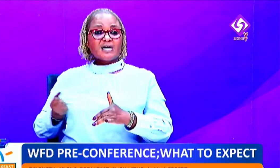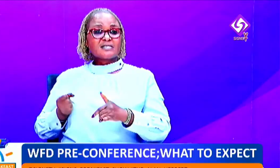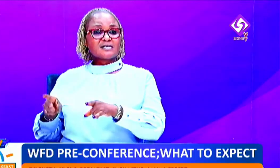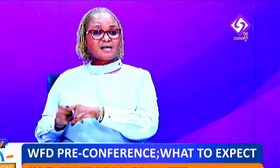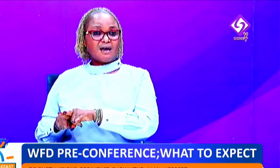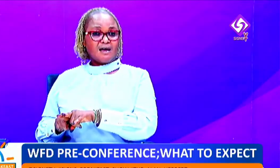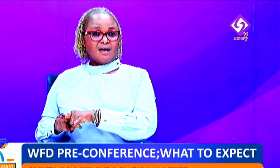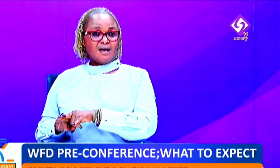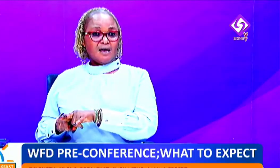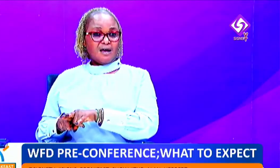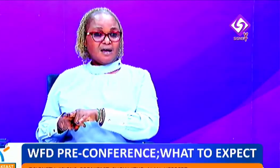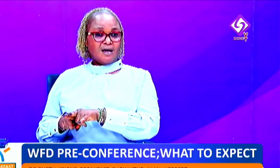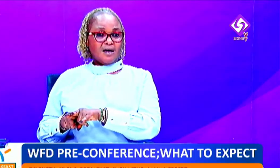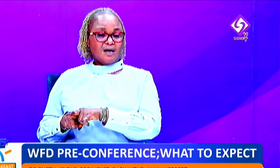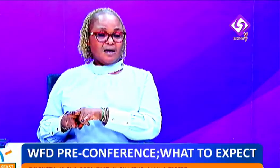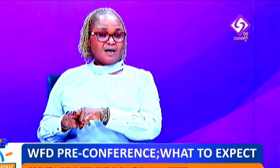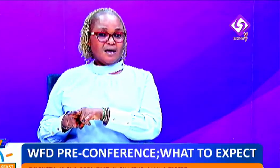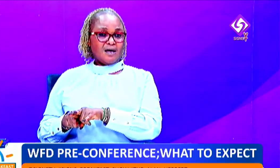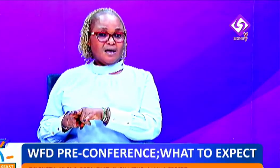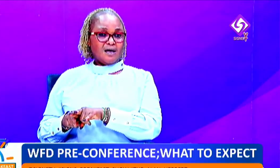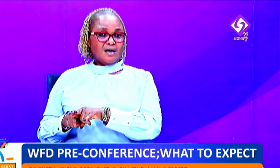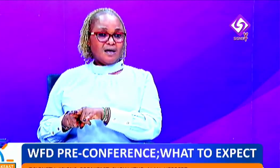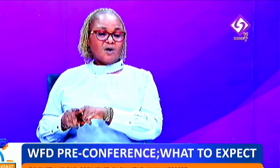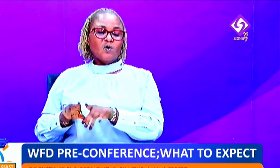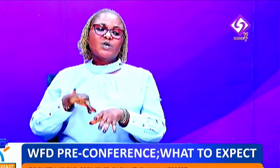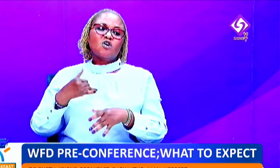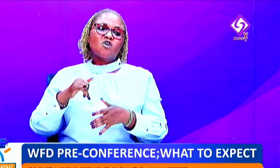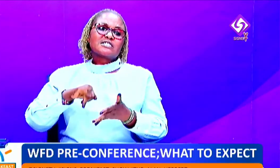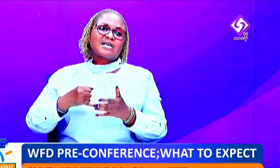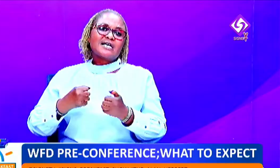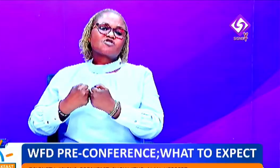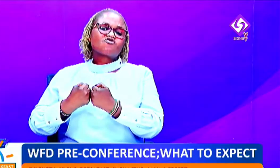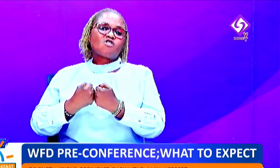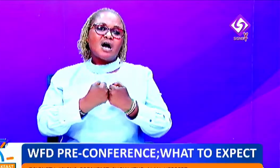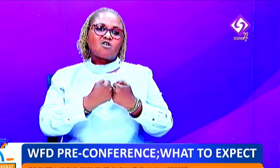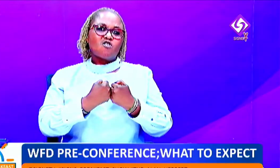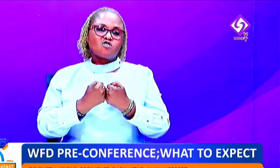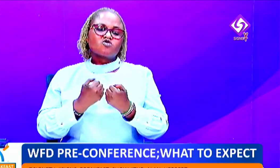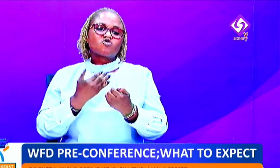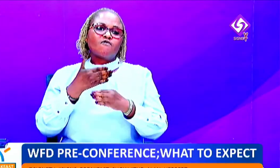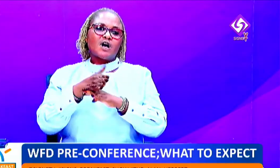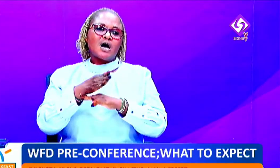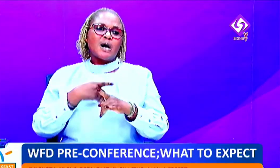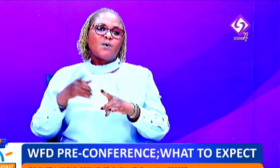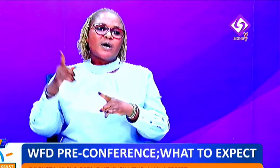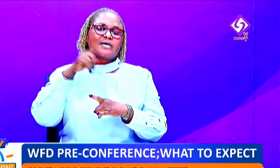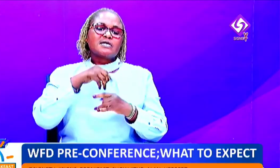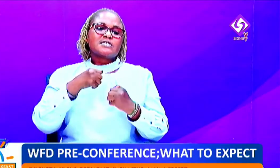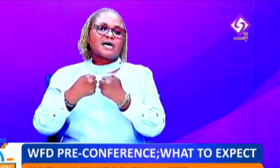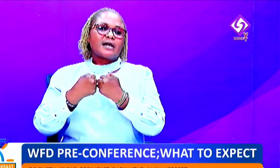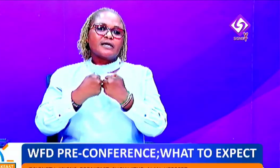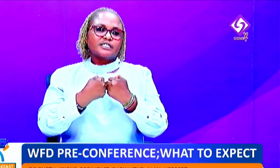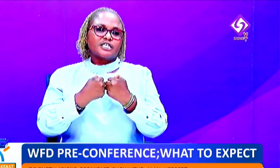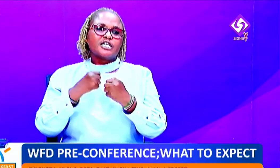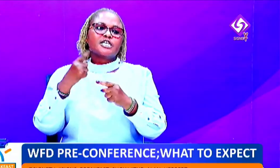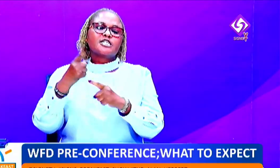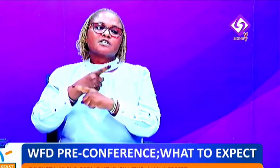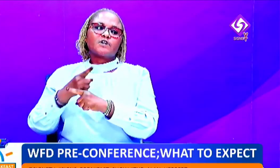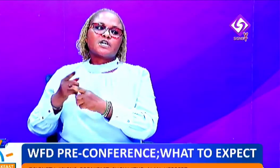it means that I am better than all the other deaf people. It means that I am the only one who is special in the deaf community, yet